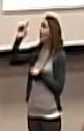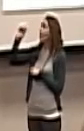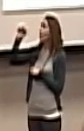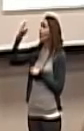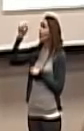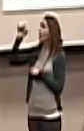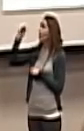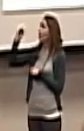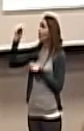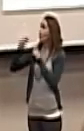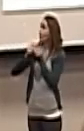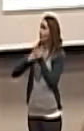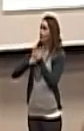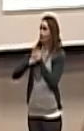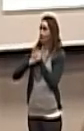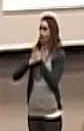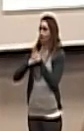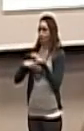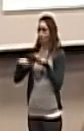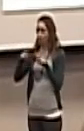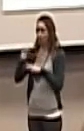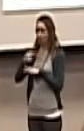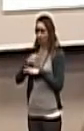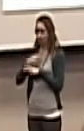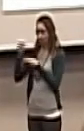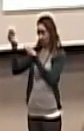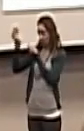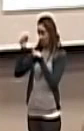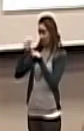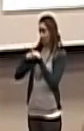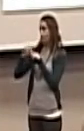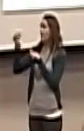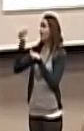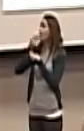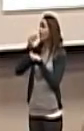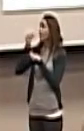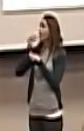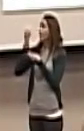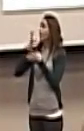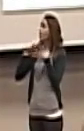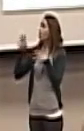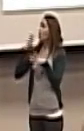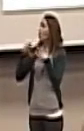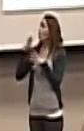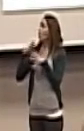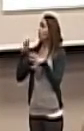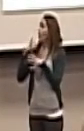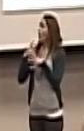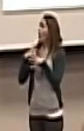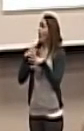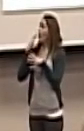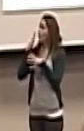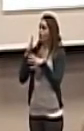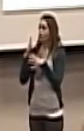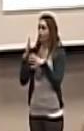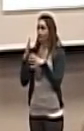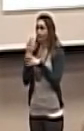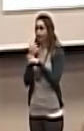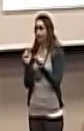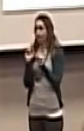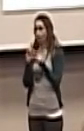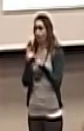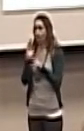and will watch over me on this journey I'm taking, and will give me food to eat and clothes to wear, so that I return safely to the house